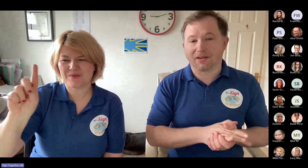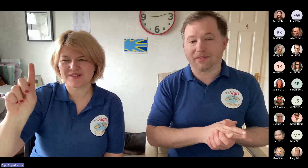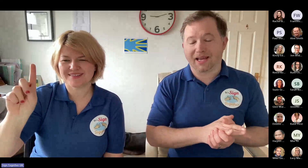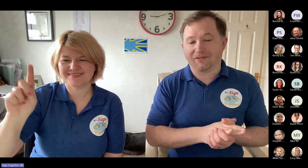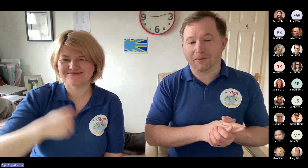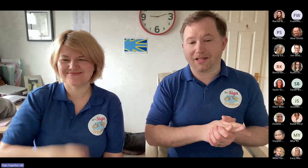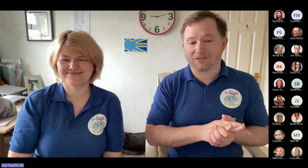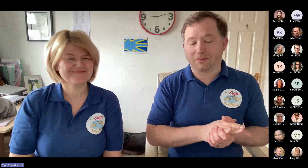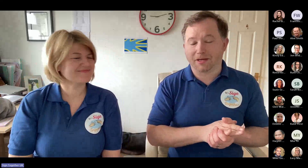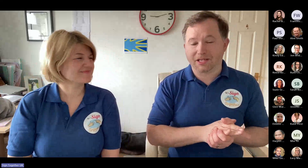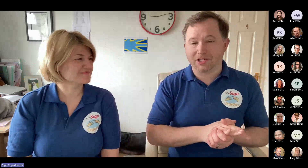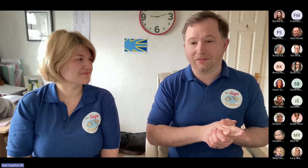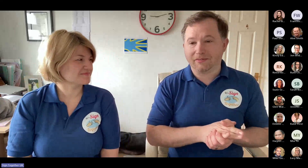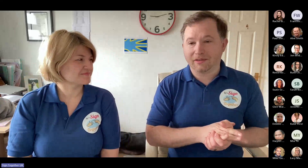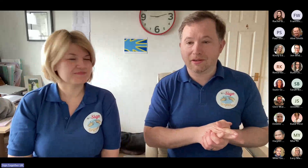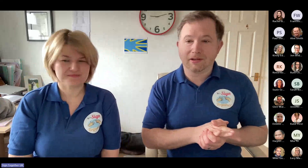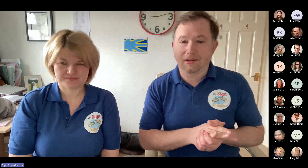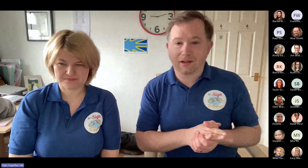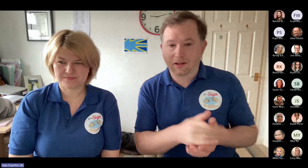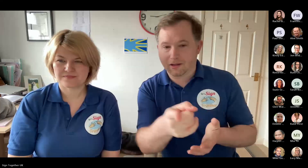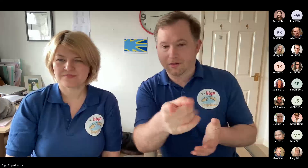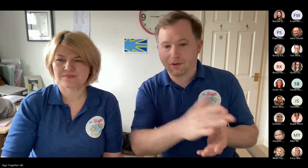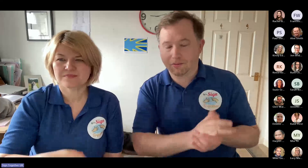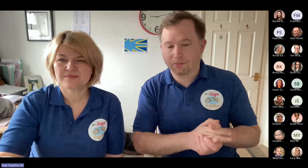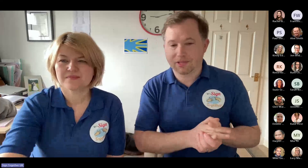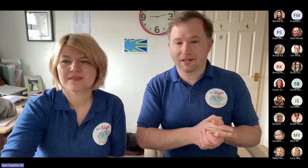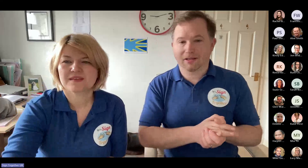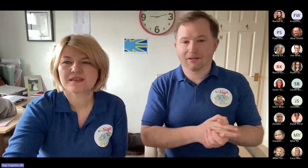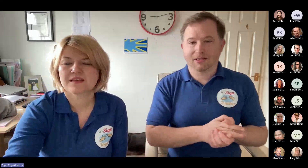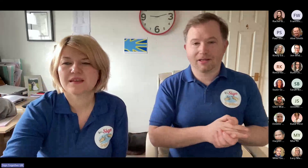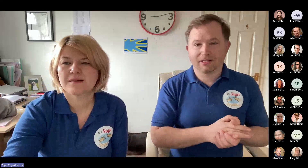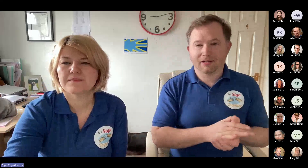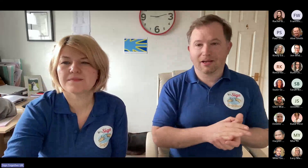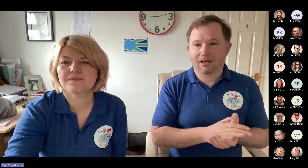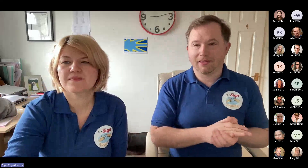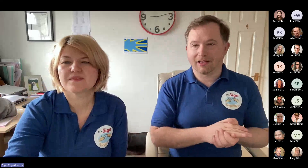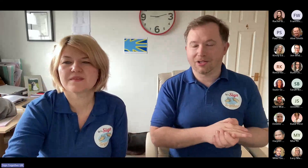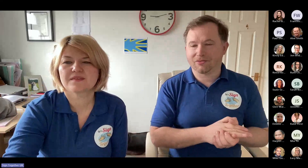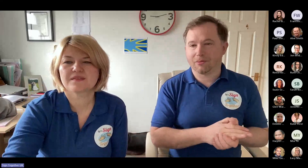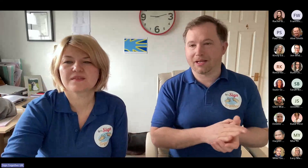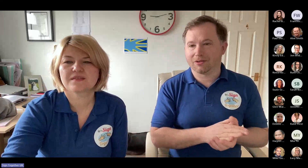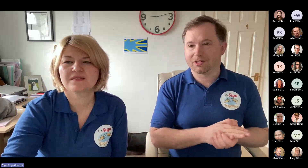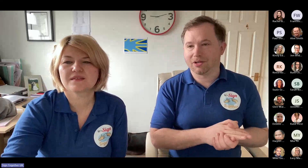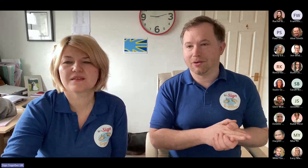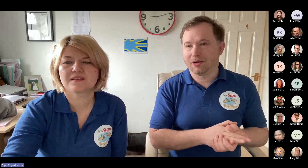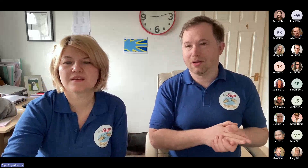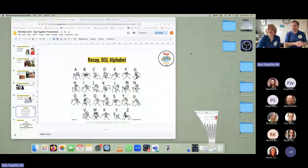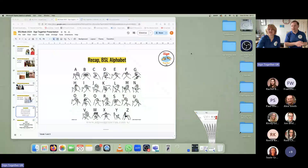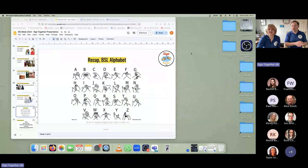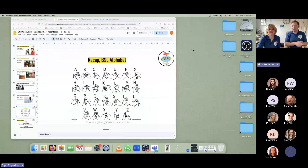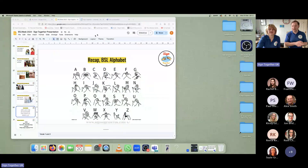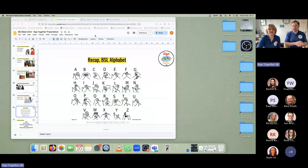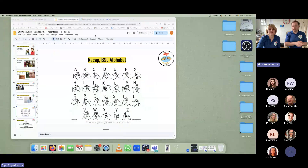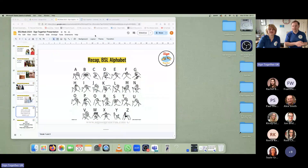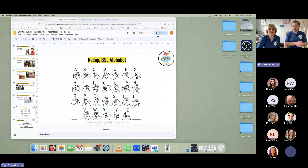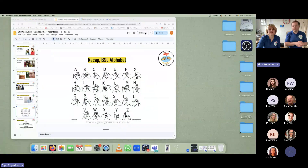slide for the alphabet to remind you. Present that slide, and then just for a minute or two, get you to practice that